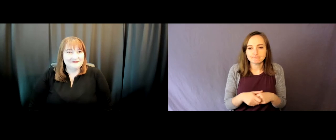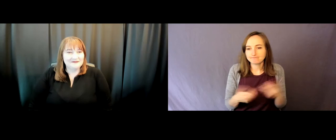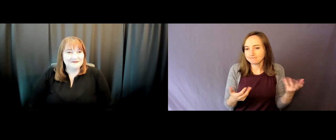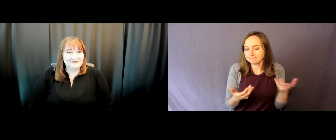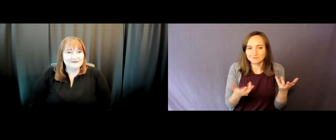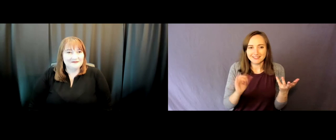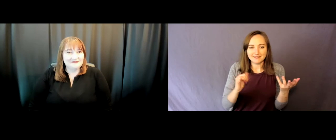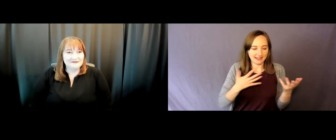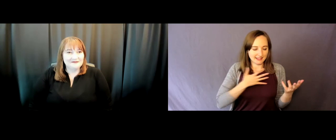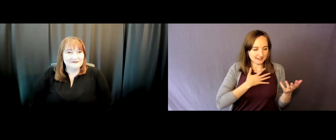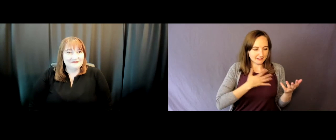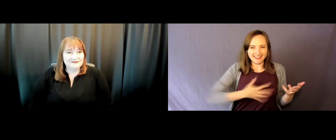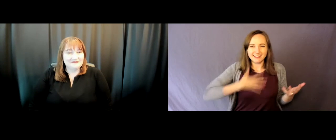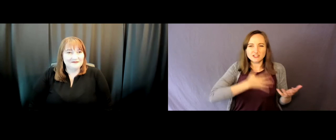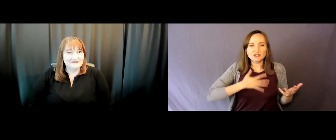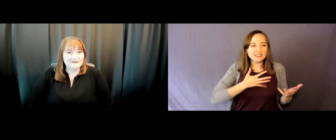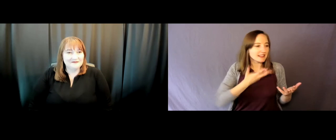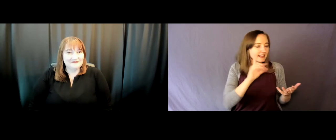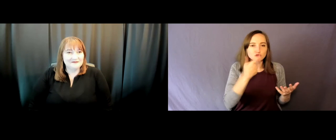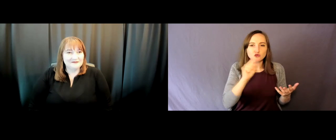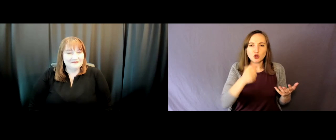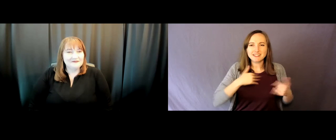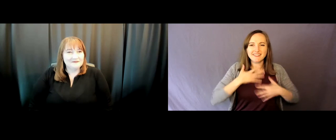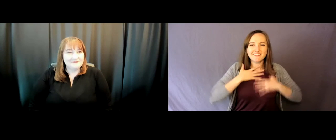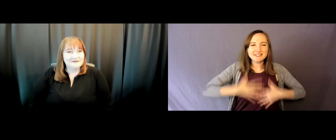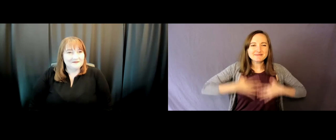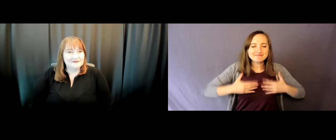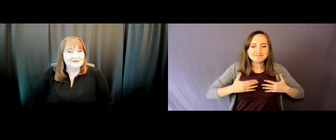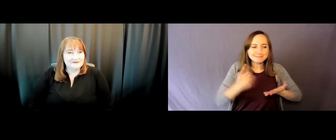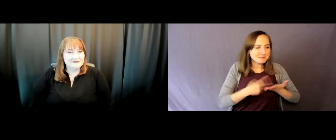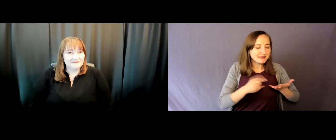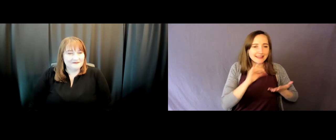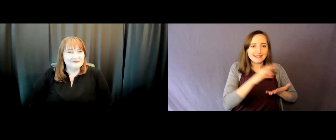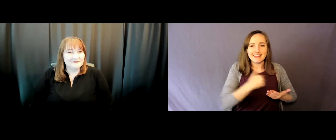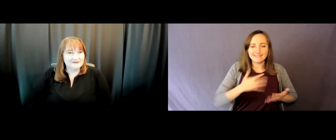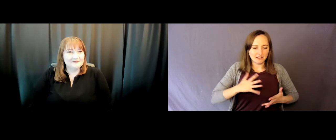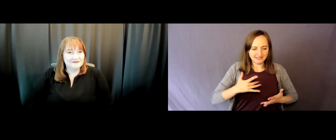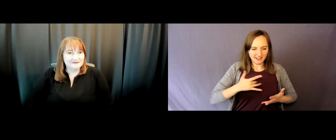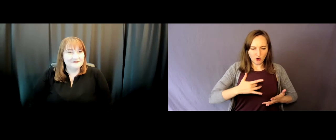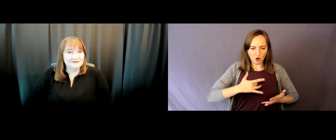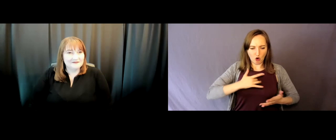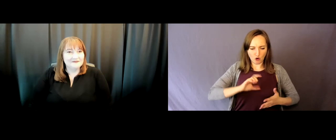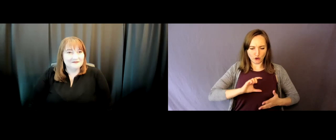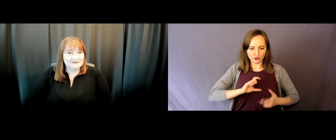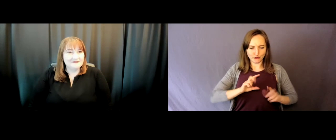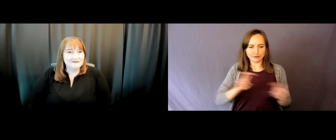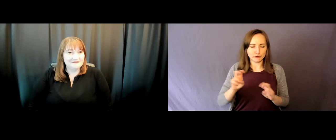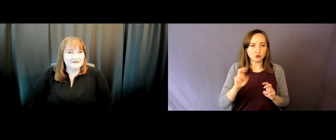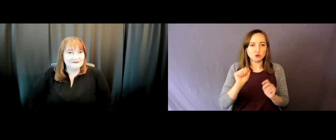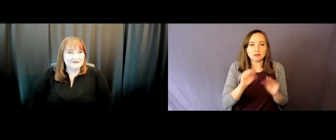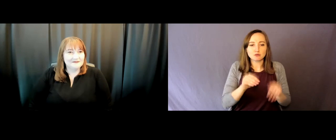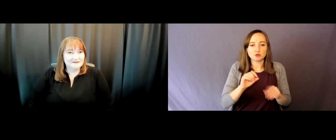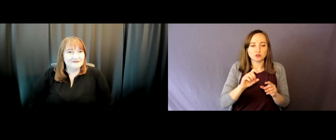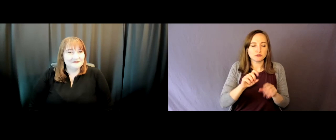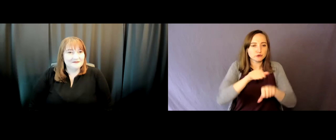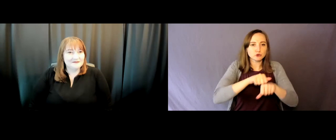even the chest things that dogs wear, you could, you know, if they're having some heart, you know, issues, you could place some